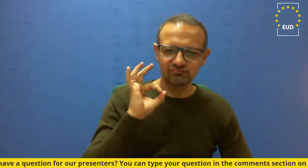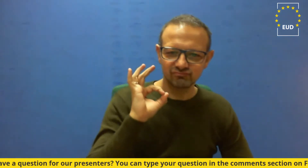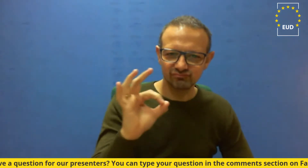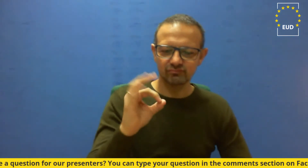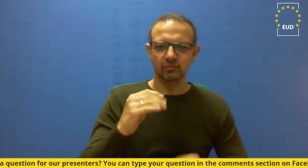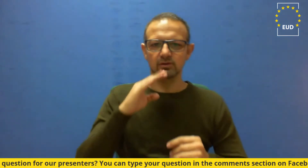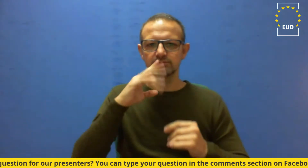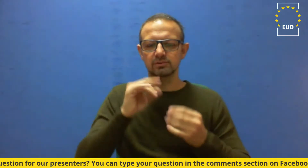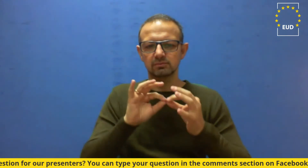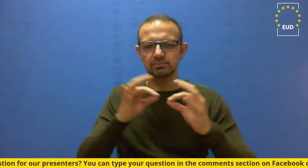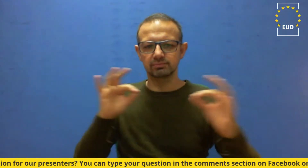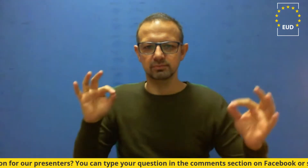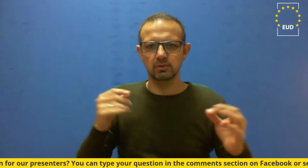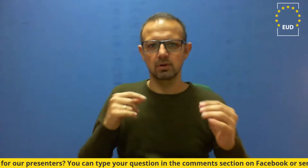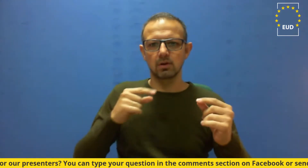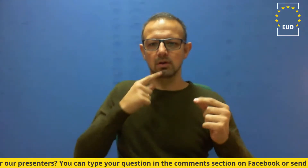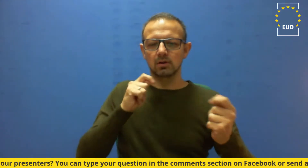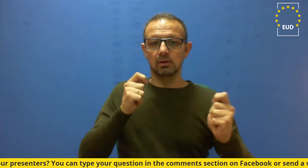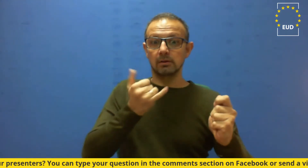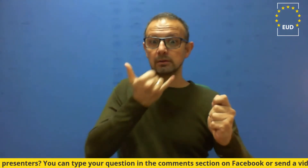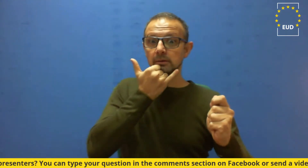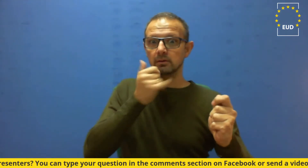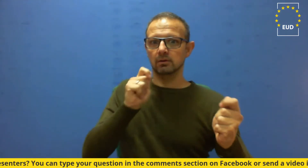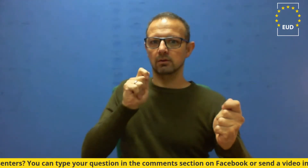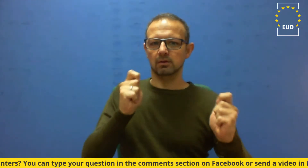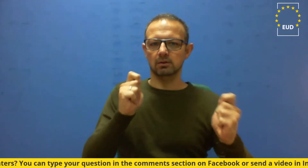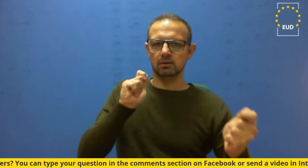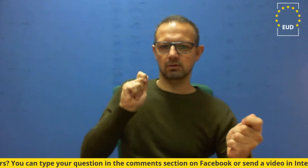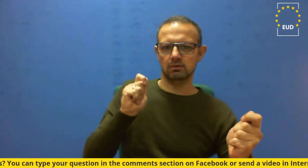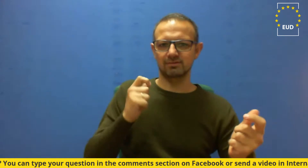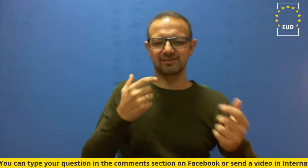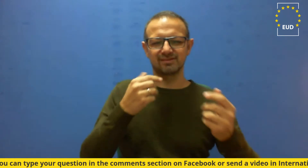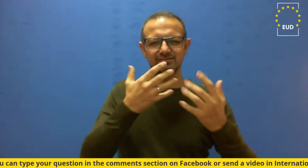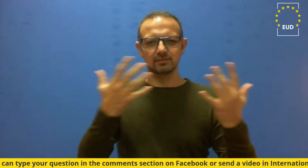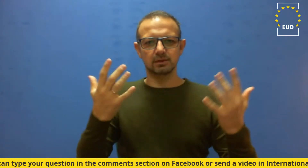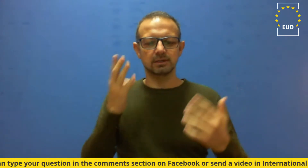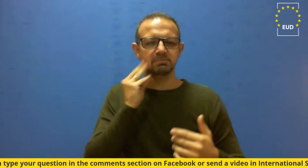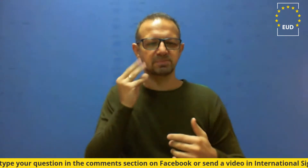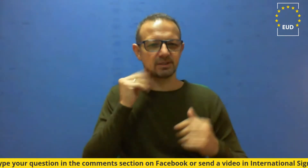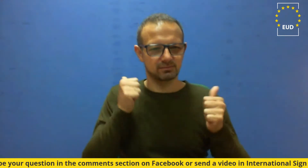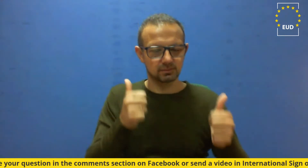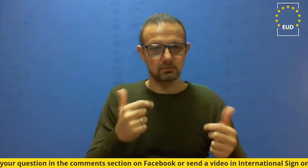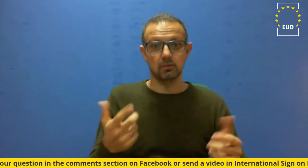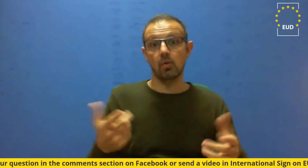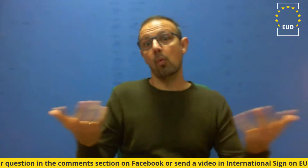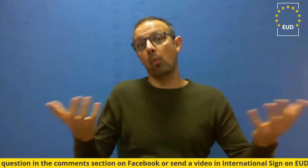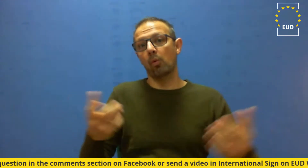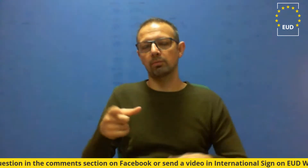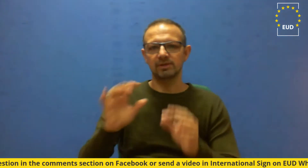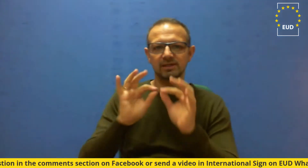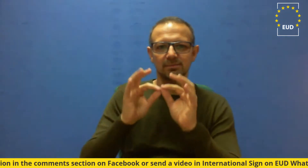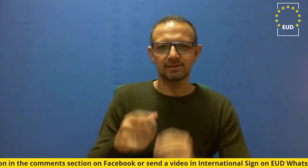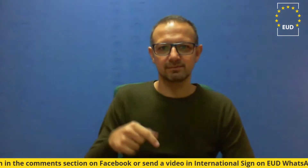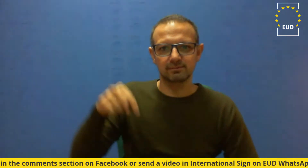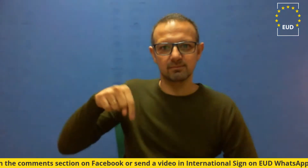Once again, you need to make sure that you have someone that can be eloquent with their signing, that has experience